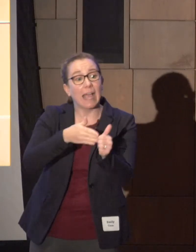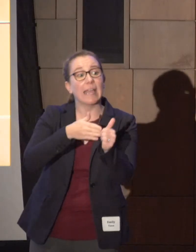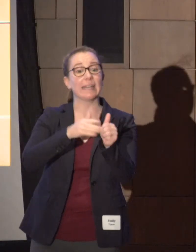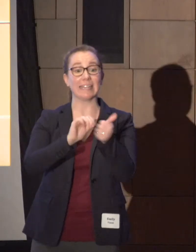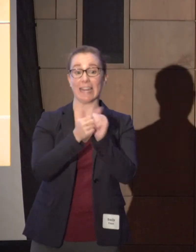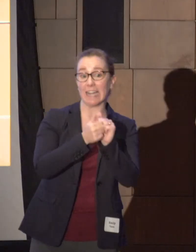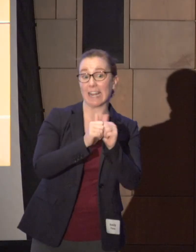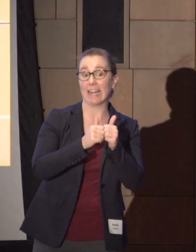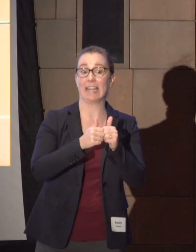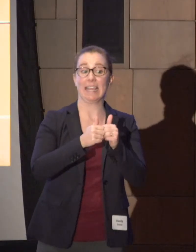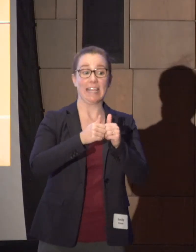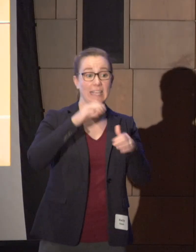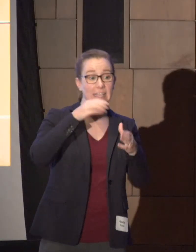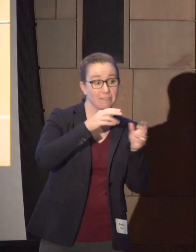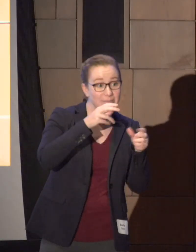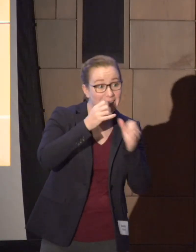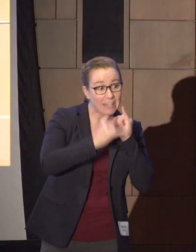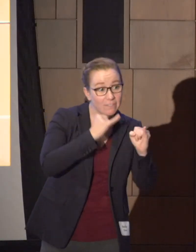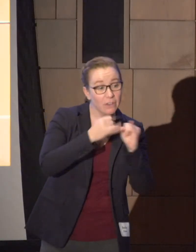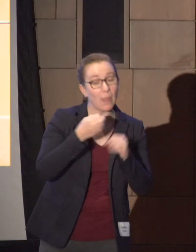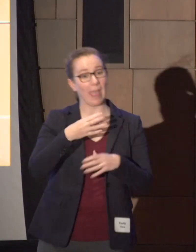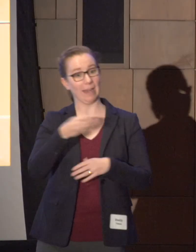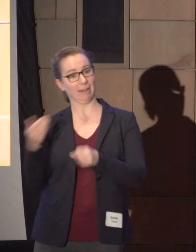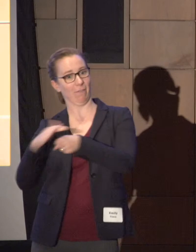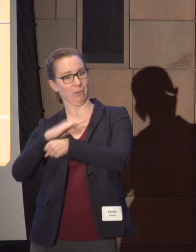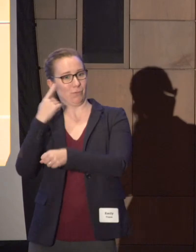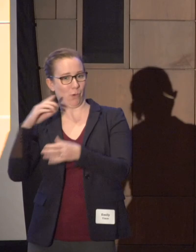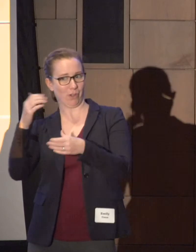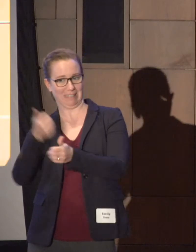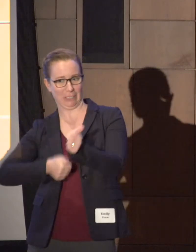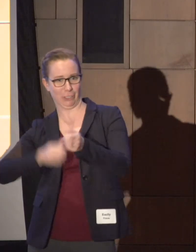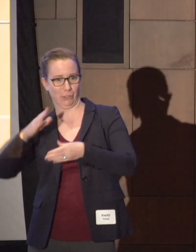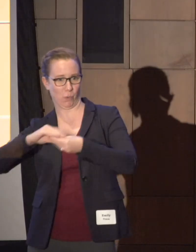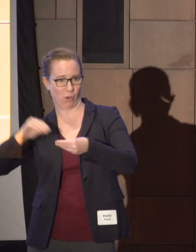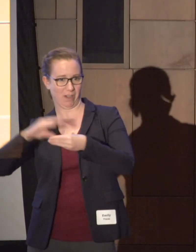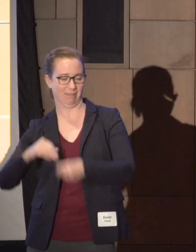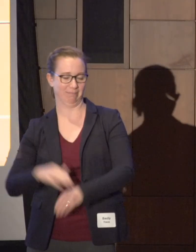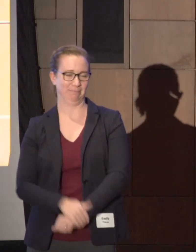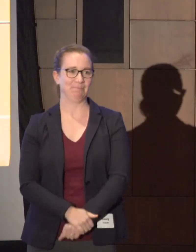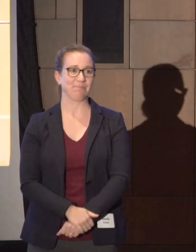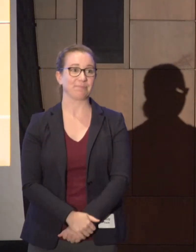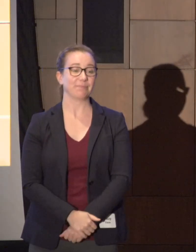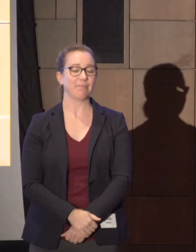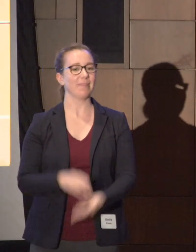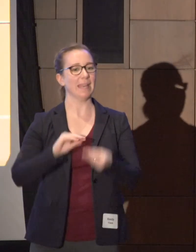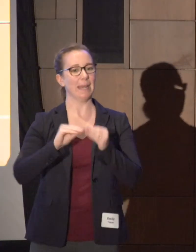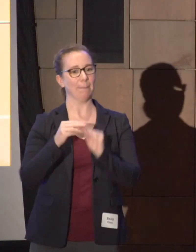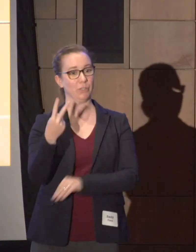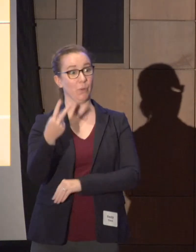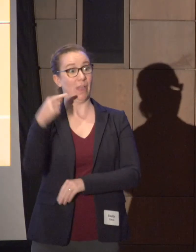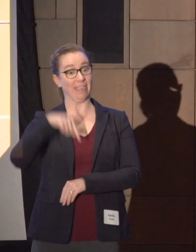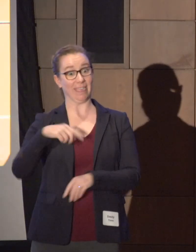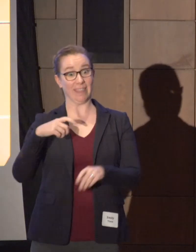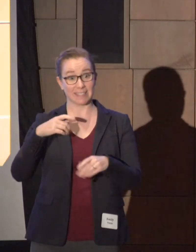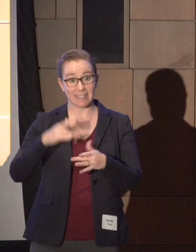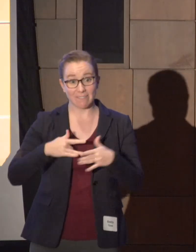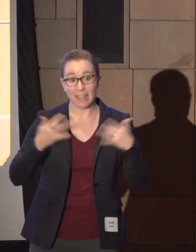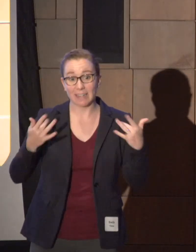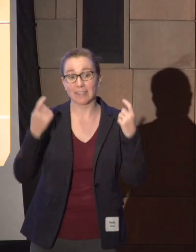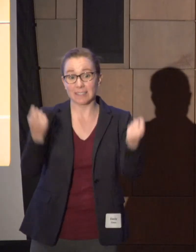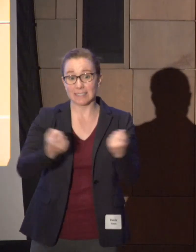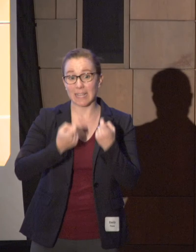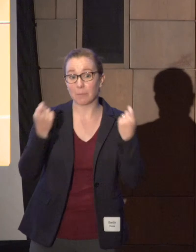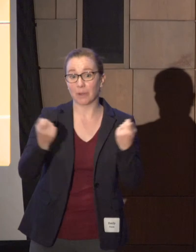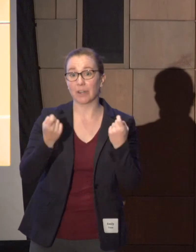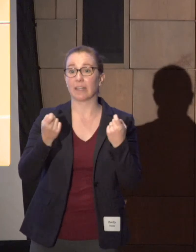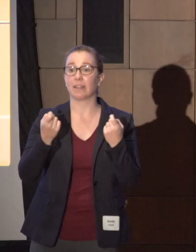interviews, and coverage of statewide and national races. Also, number 2, at this event, celebrating the vibrant